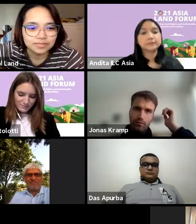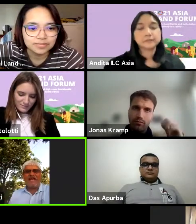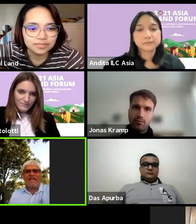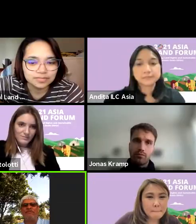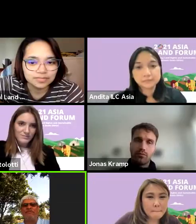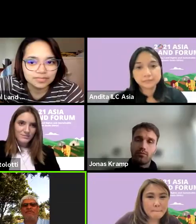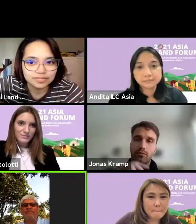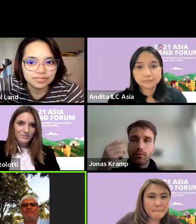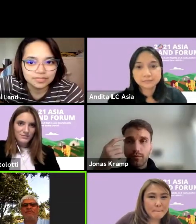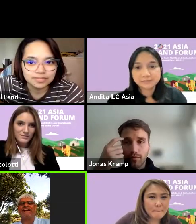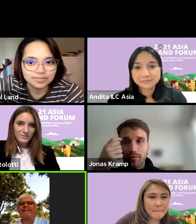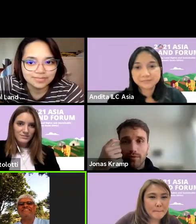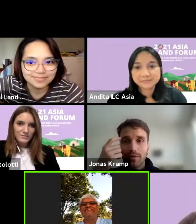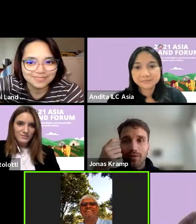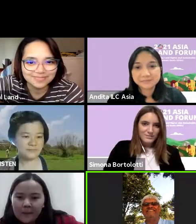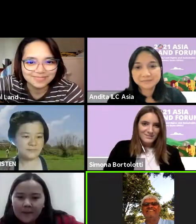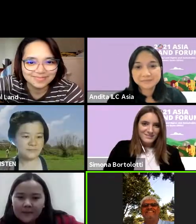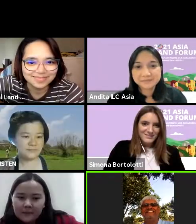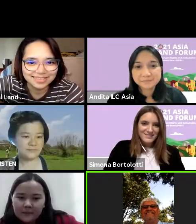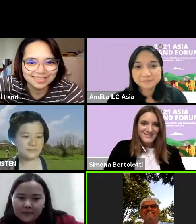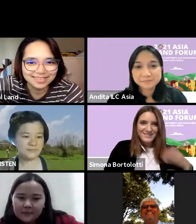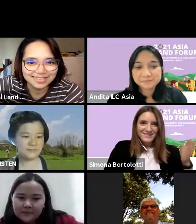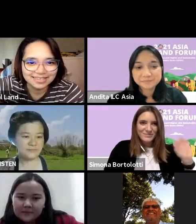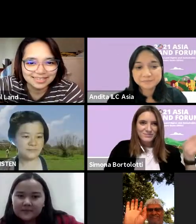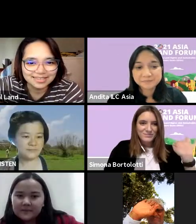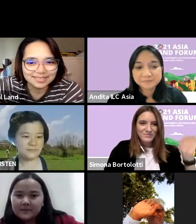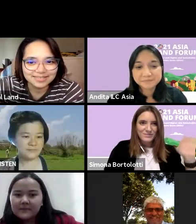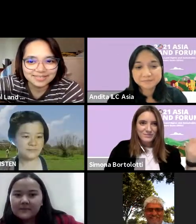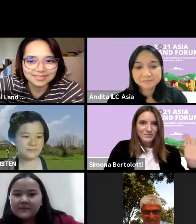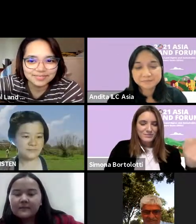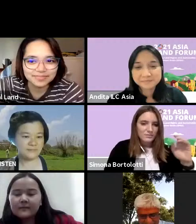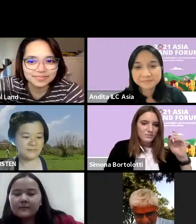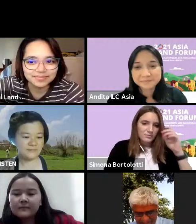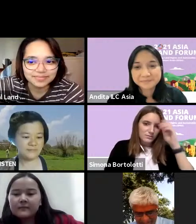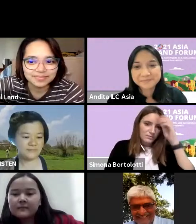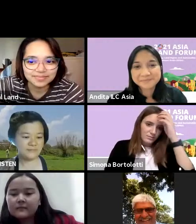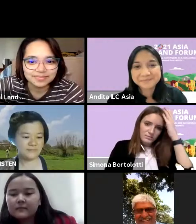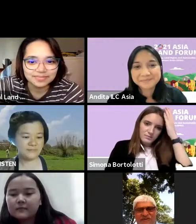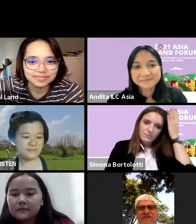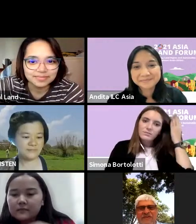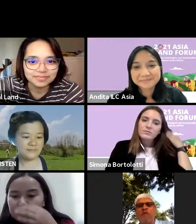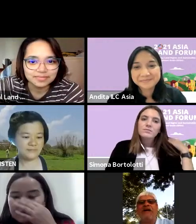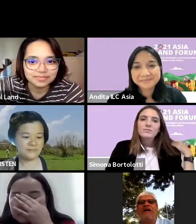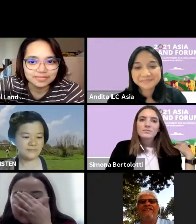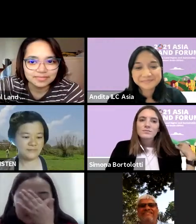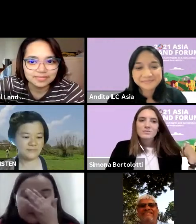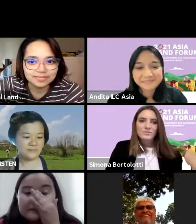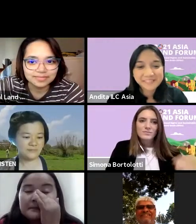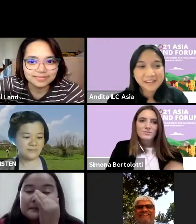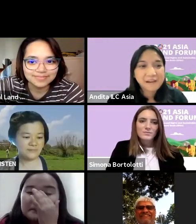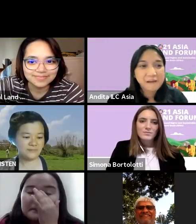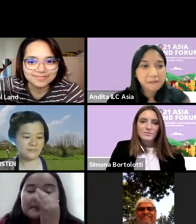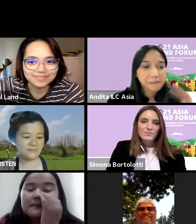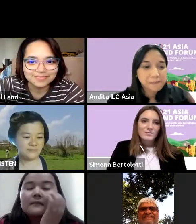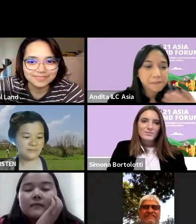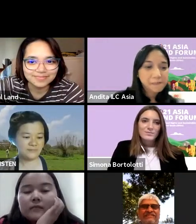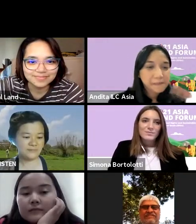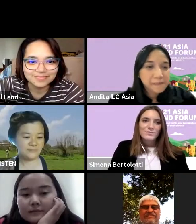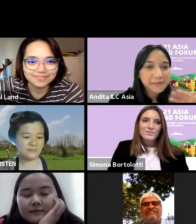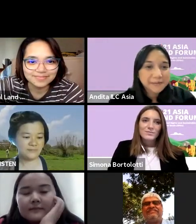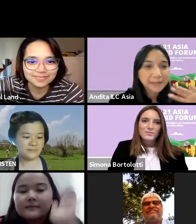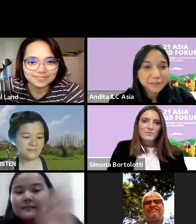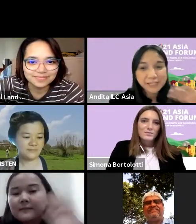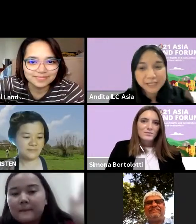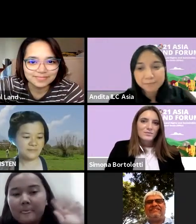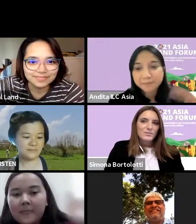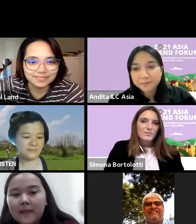Bye, Arabic. Bye. Bye, Mohan. Bye. Mohan, bye. Bye, Megul, Andita, and everyone in RCU. Yeah. Deep,